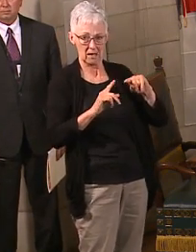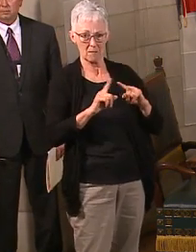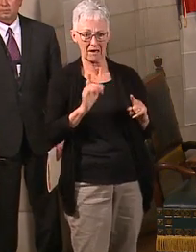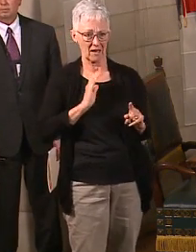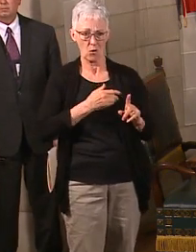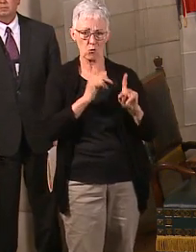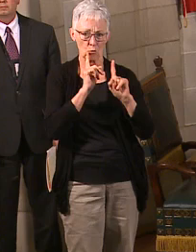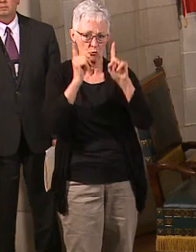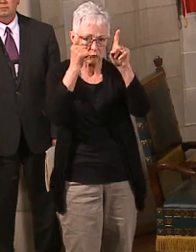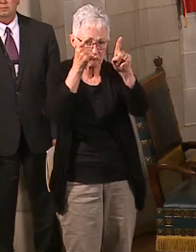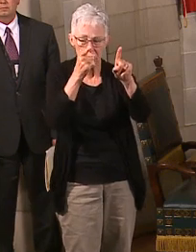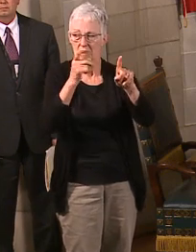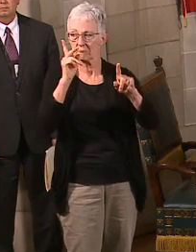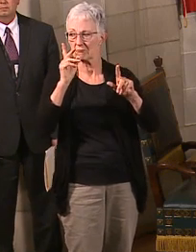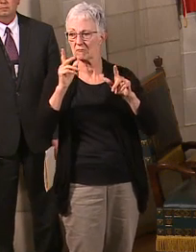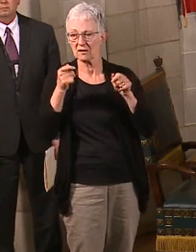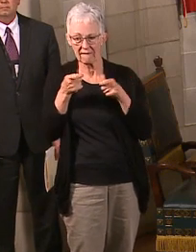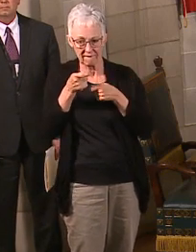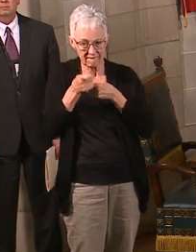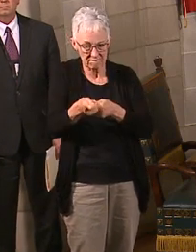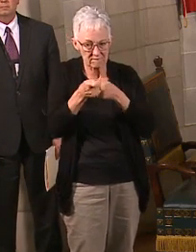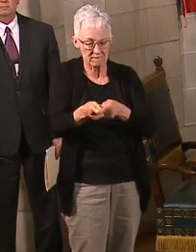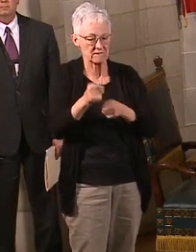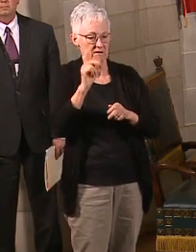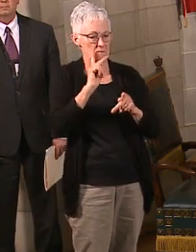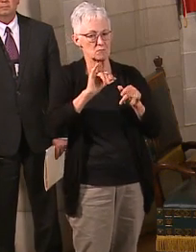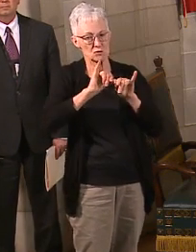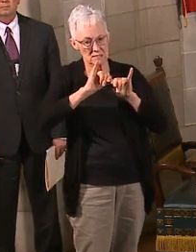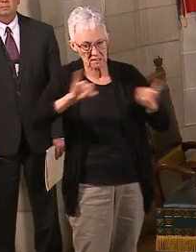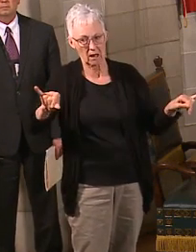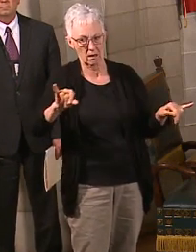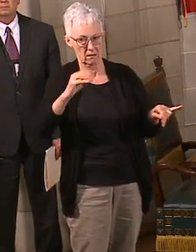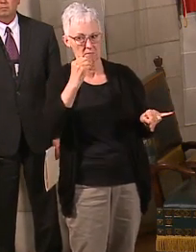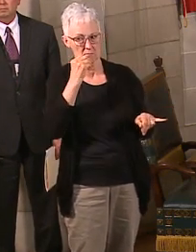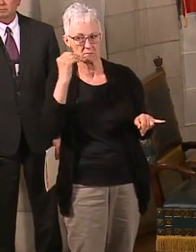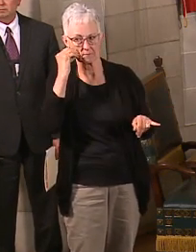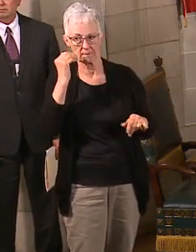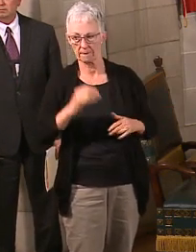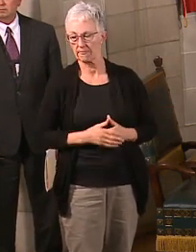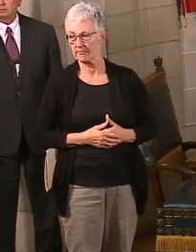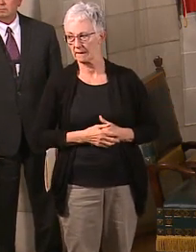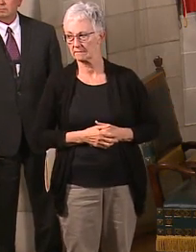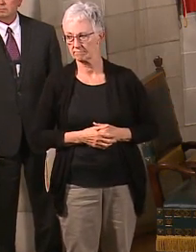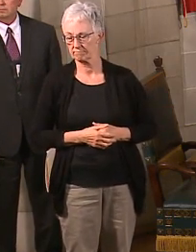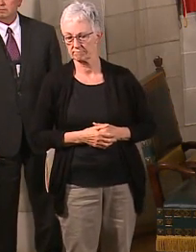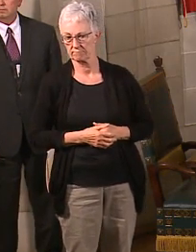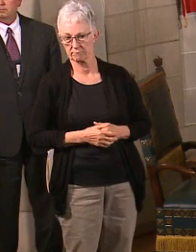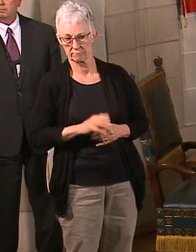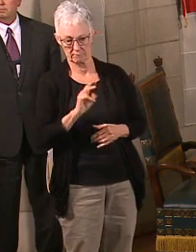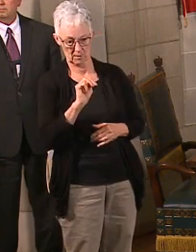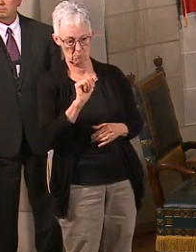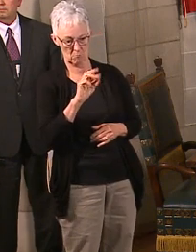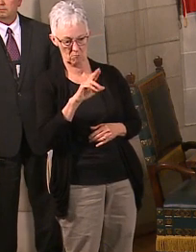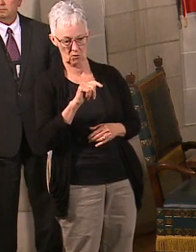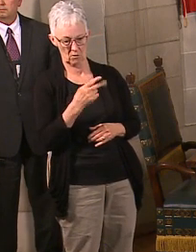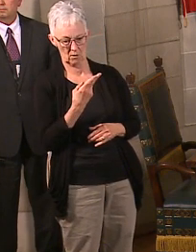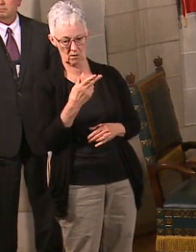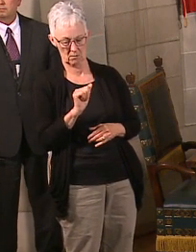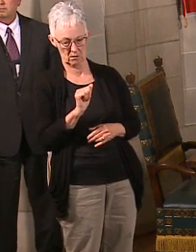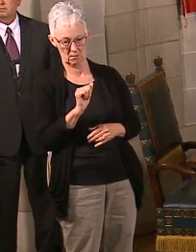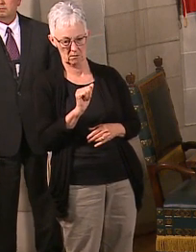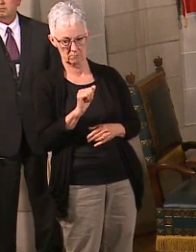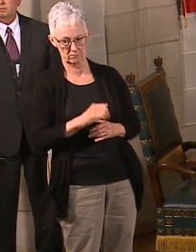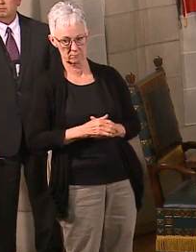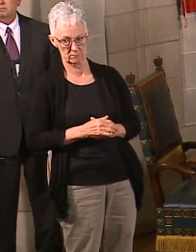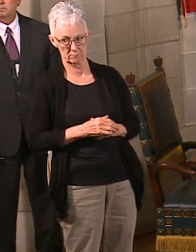the next 21 days to slow the spread of virus in our state to really knock it down. 2 questions from Martha at the World Herald. has the government given any